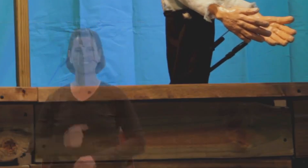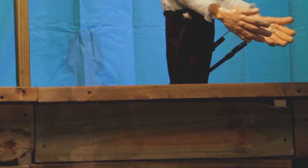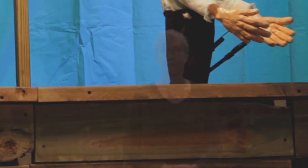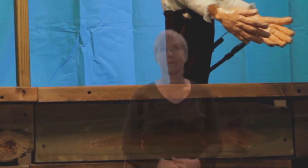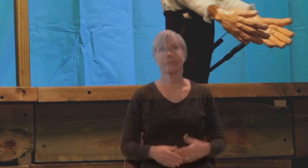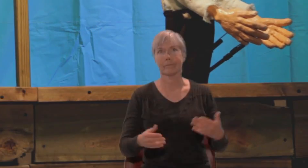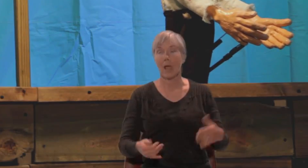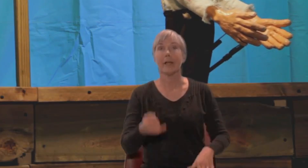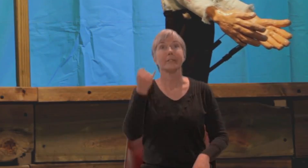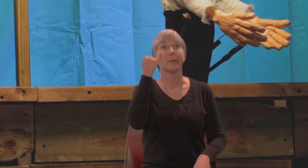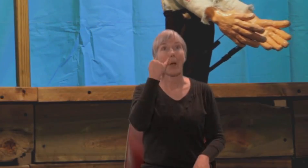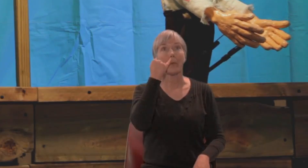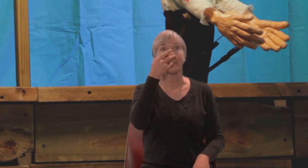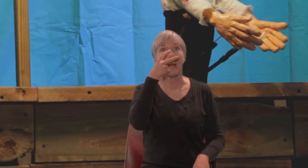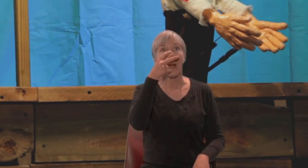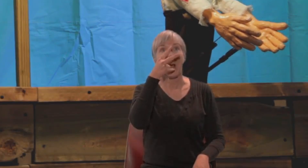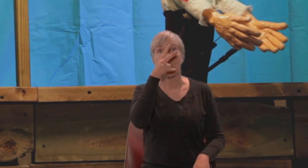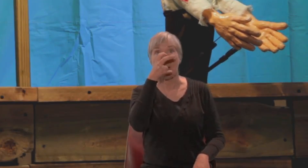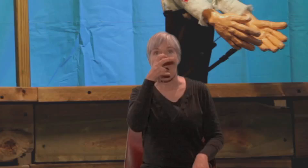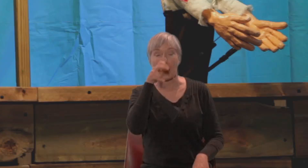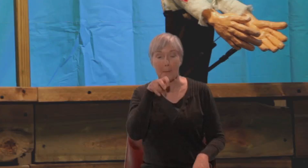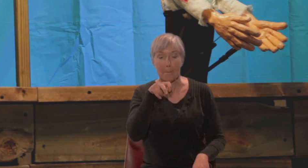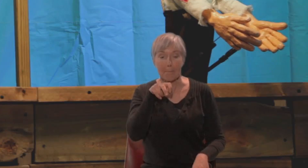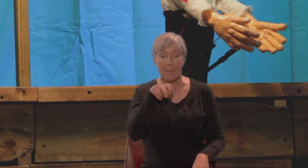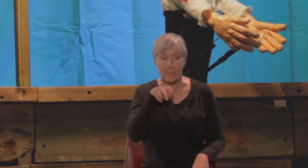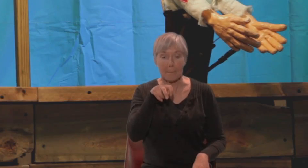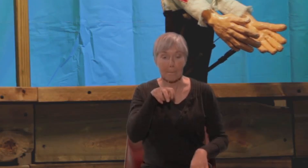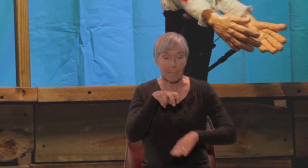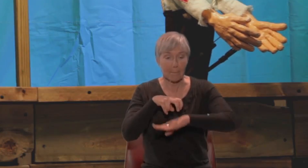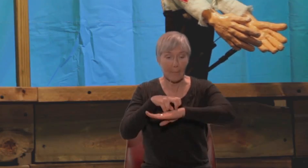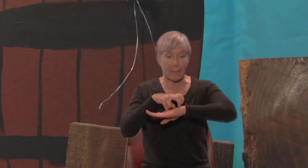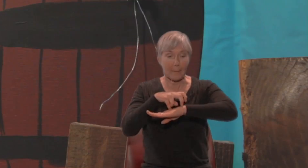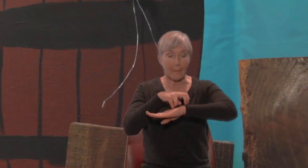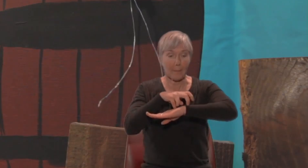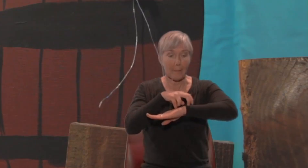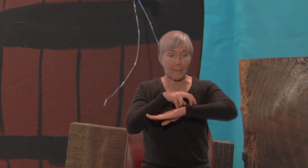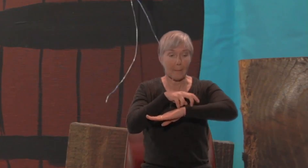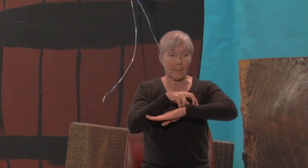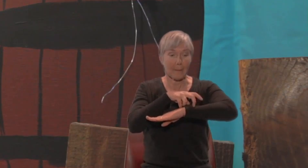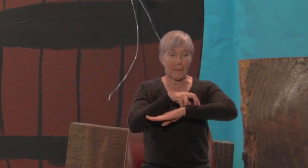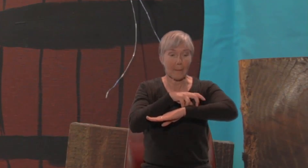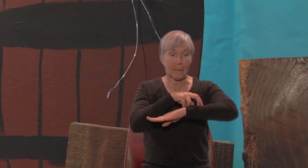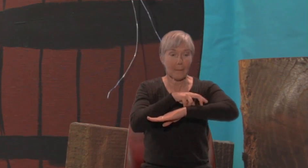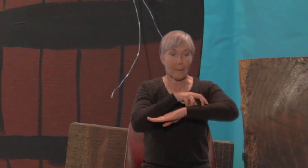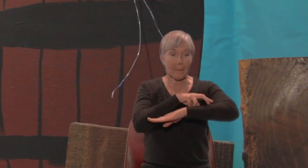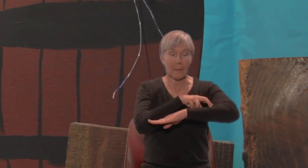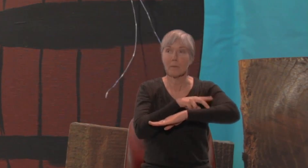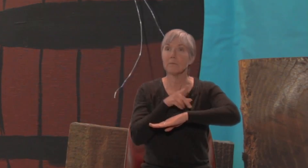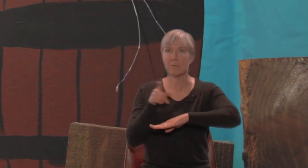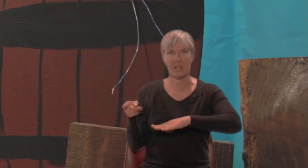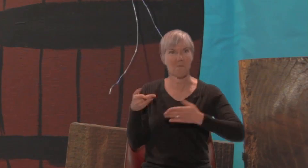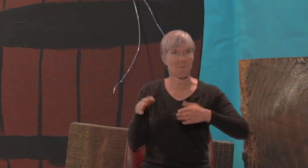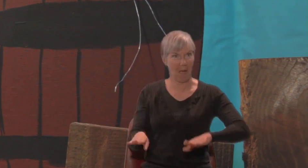saw a straddlebug start to go anywhere, Jim Smiley would bet you how long it took to get wherever that bug was